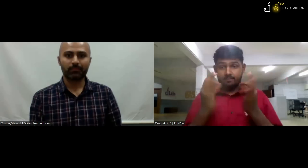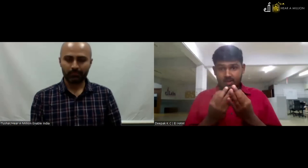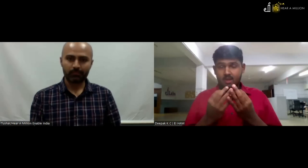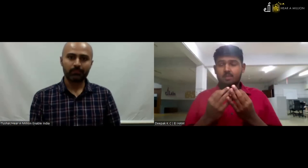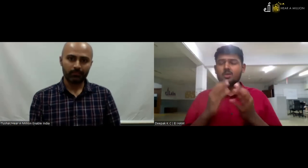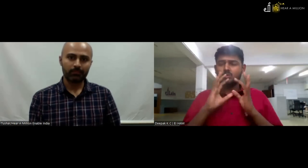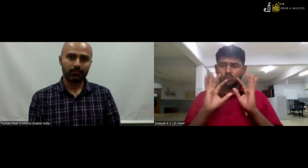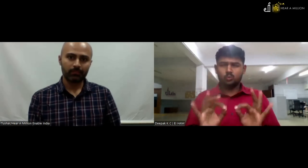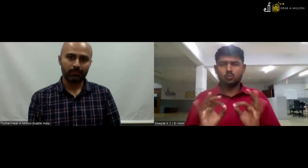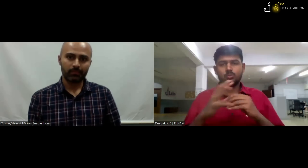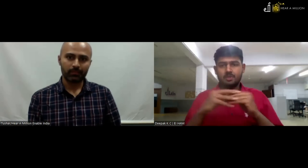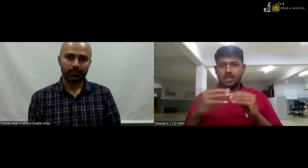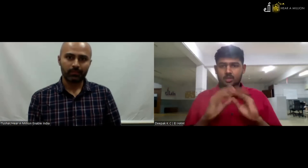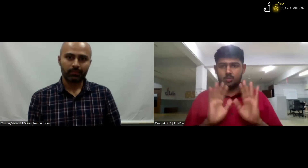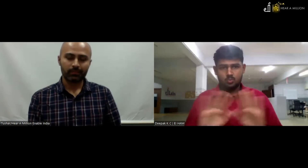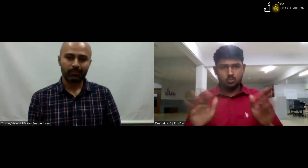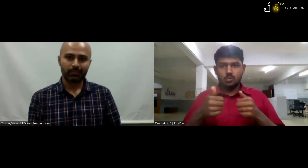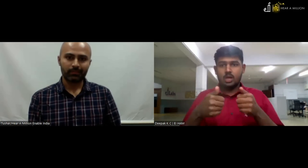Great.